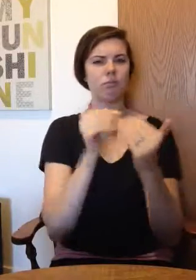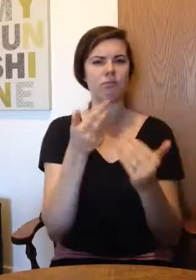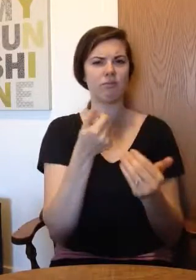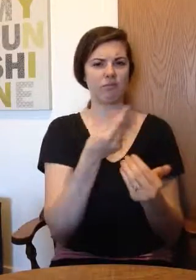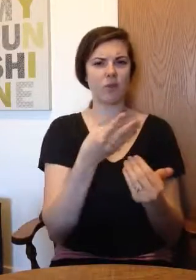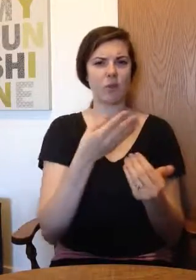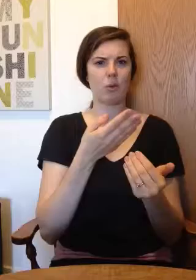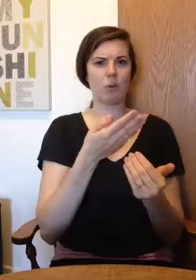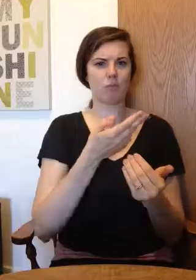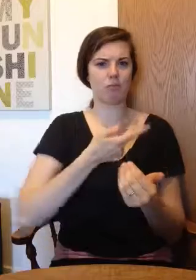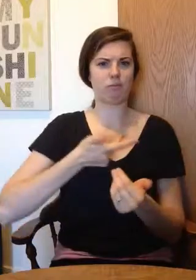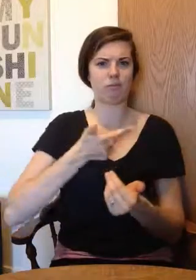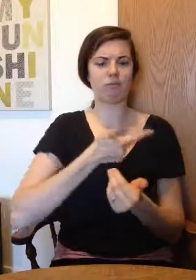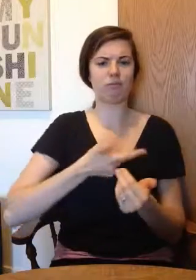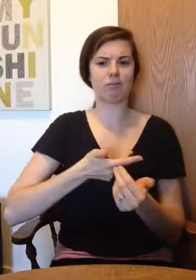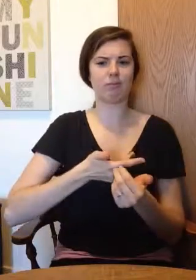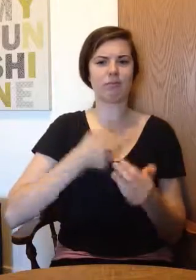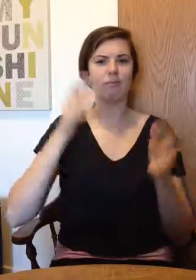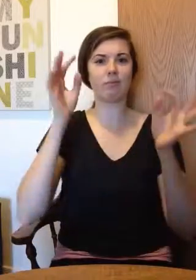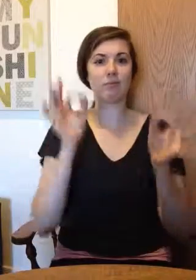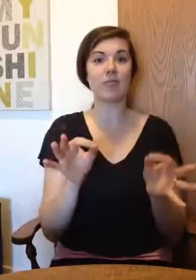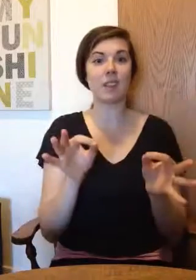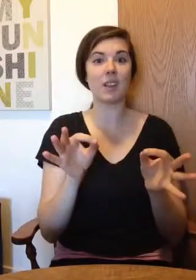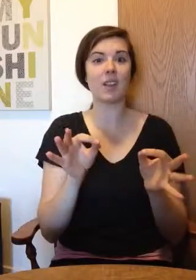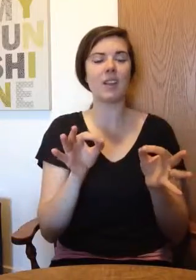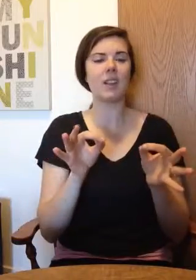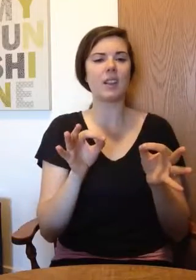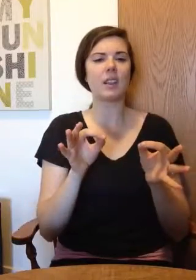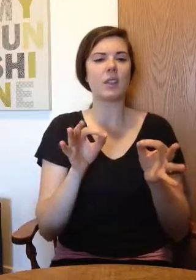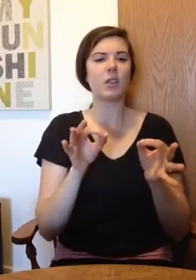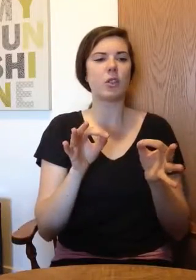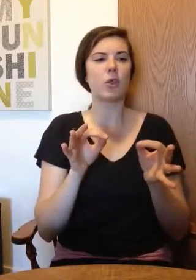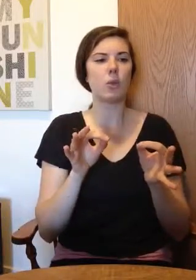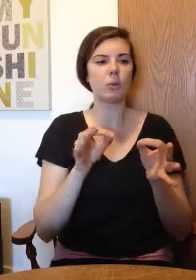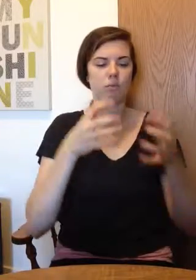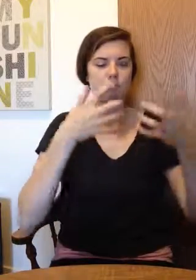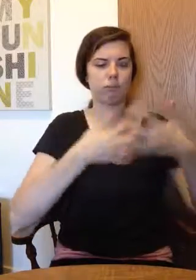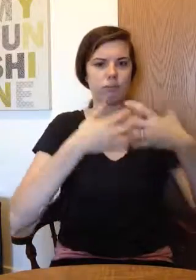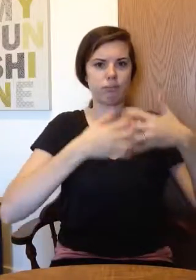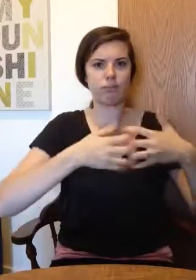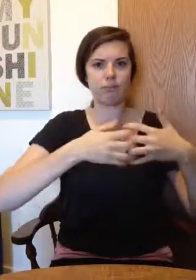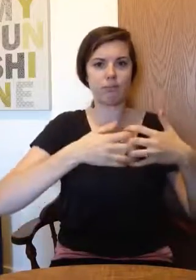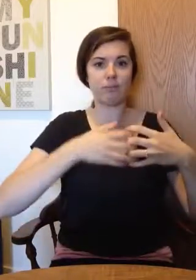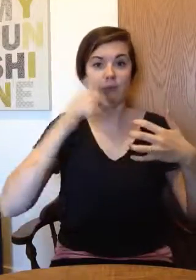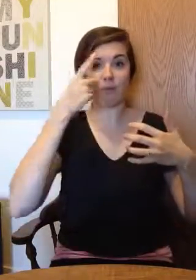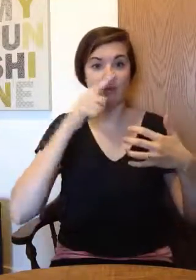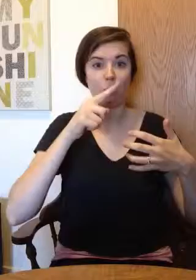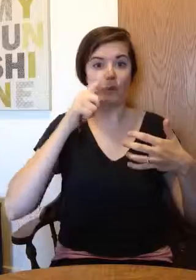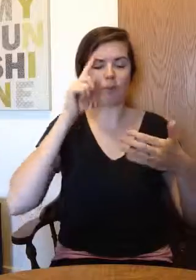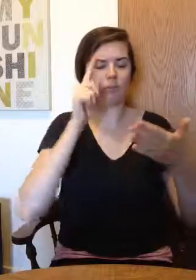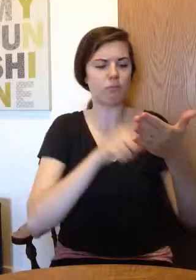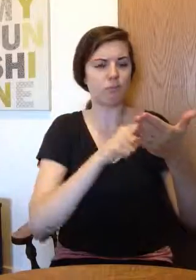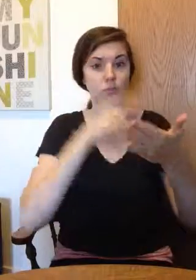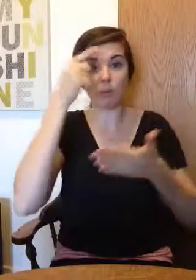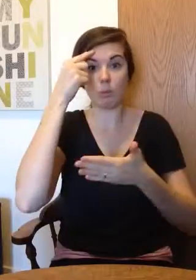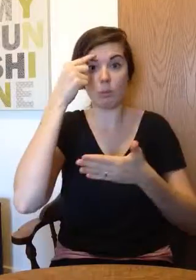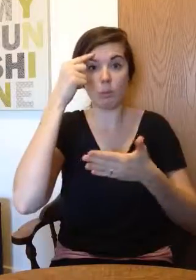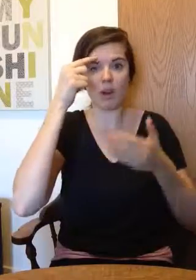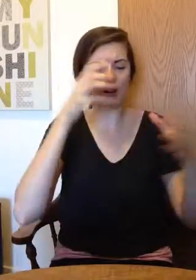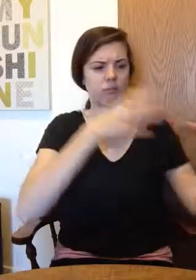simple enough and affordable enough that anyone, an amateur or a high school student, could learn and actually participate in the